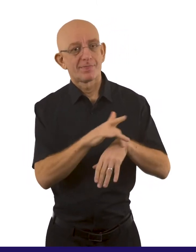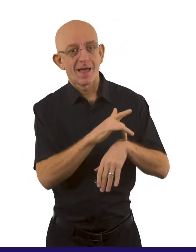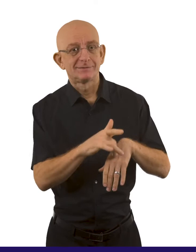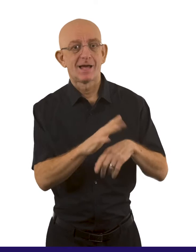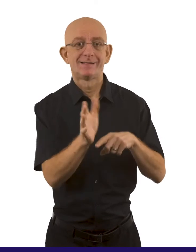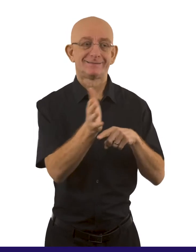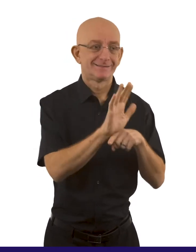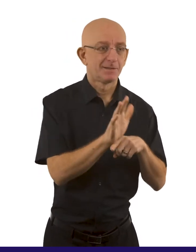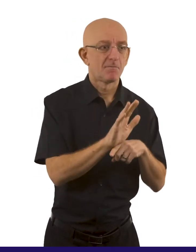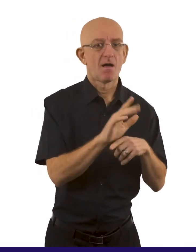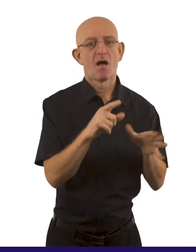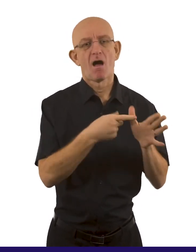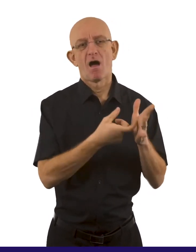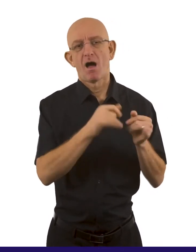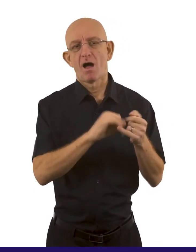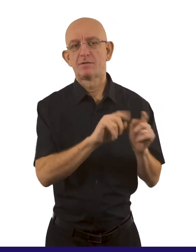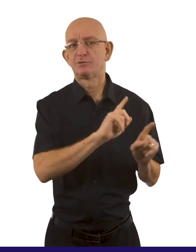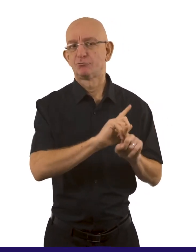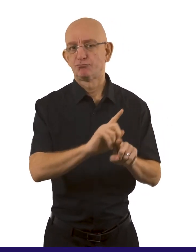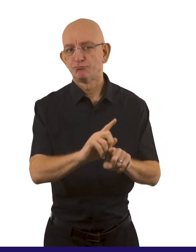theatre, cinema, arts,